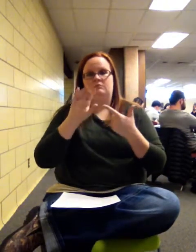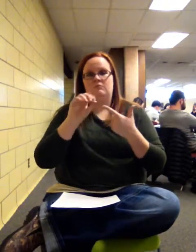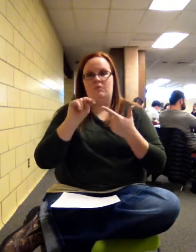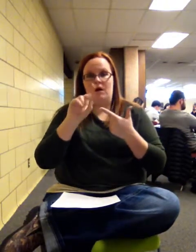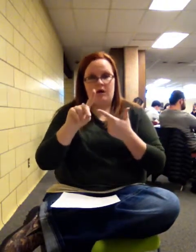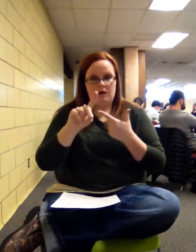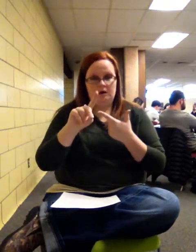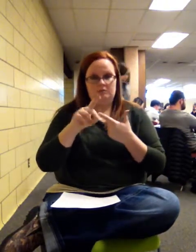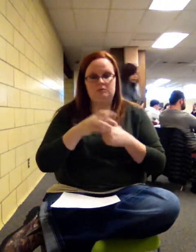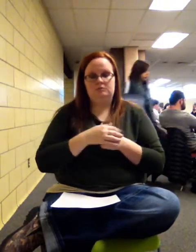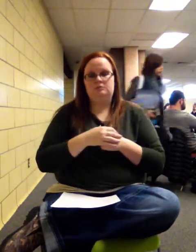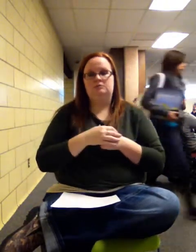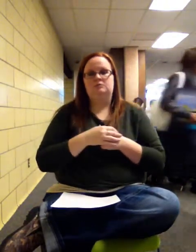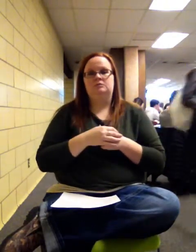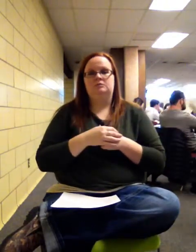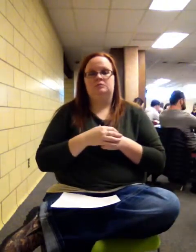my example that we're getting stock.